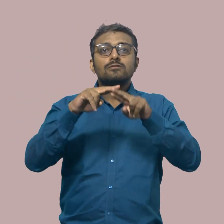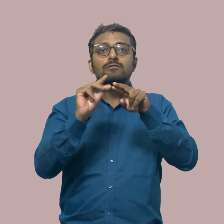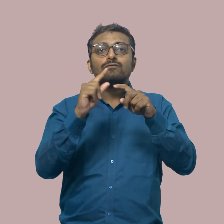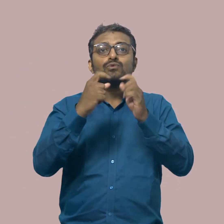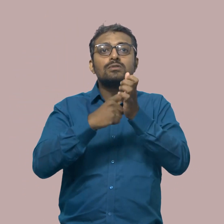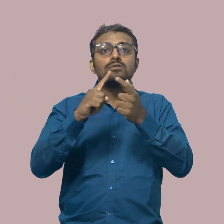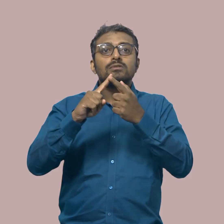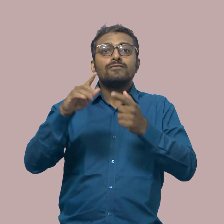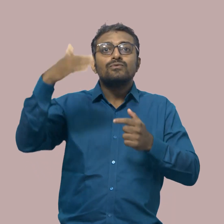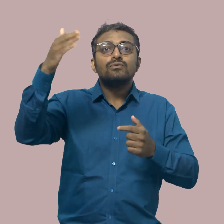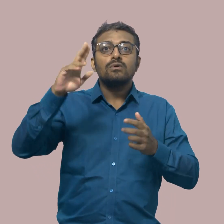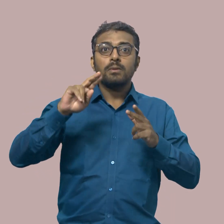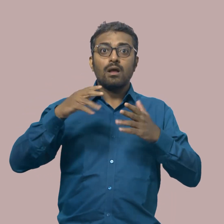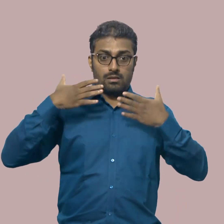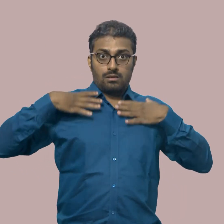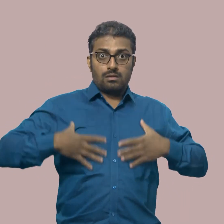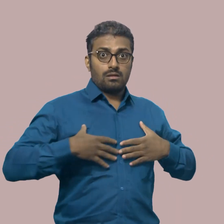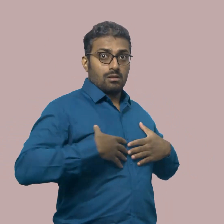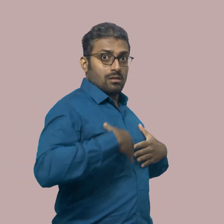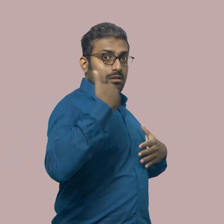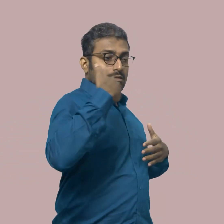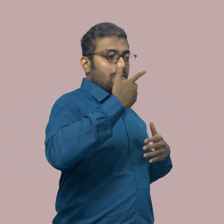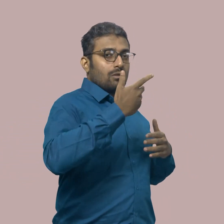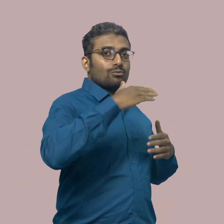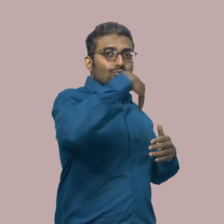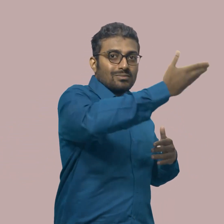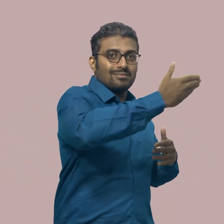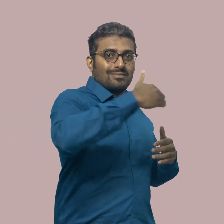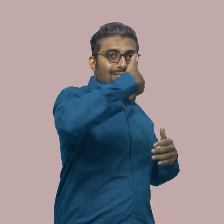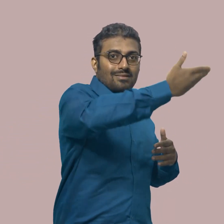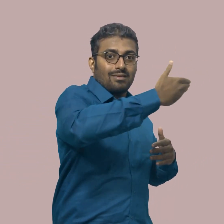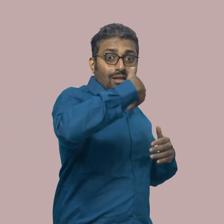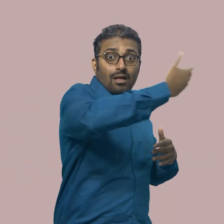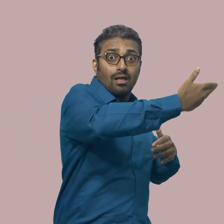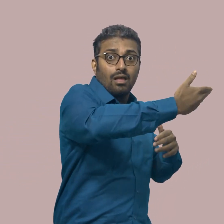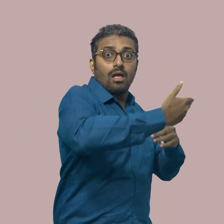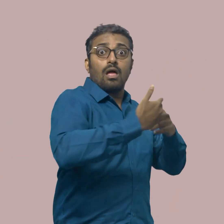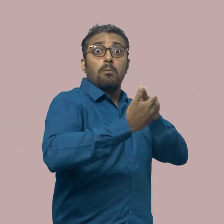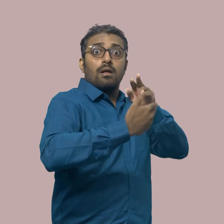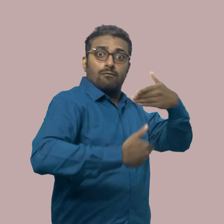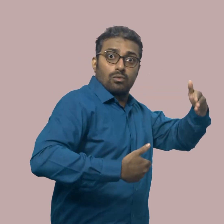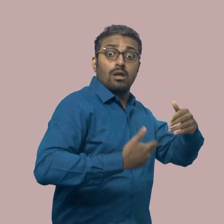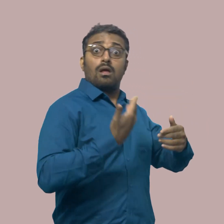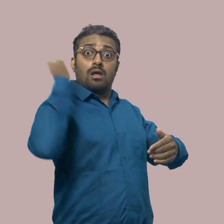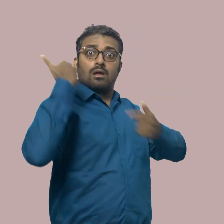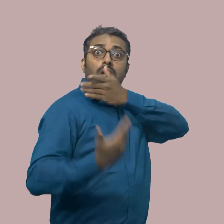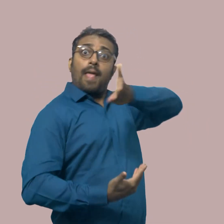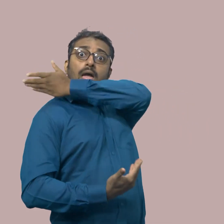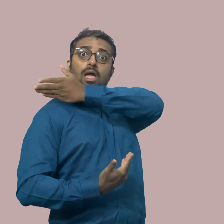Also express recent. Past, the heart is just over the shoulder. However, to express time further